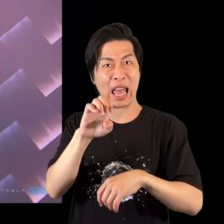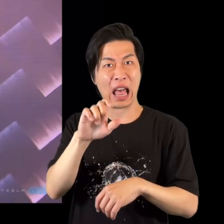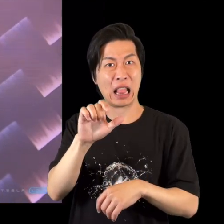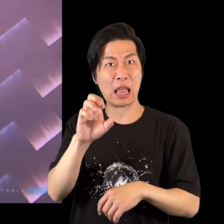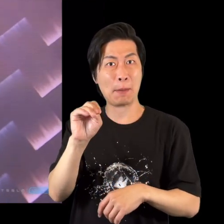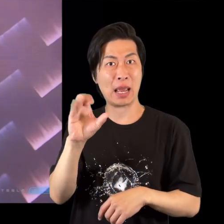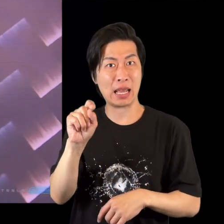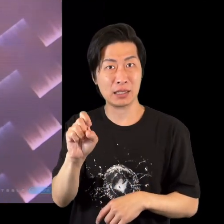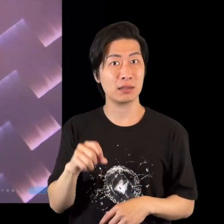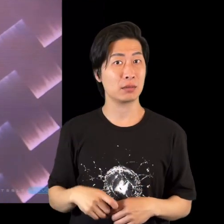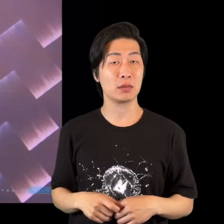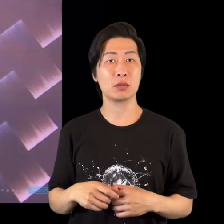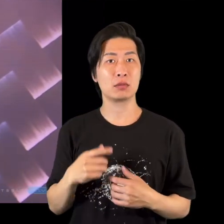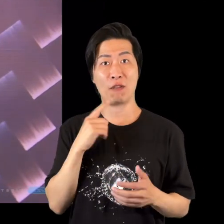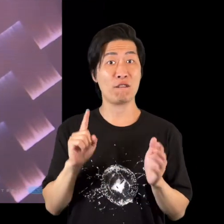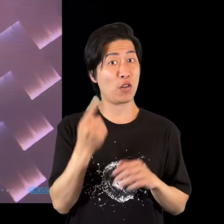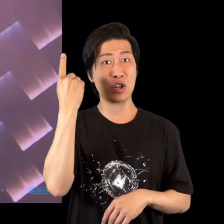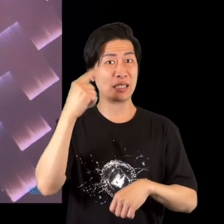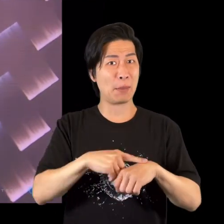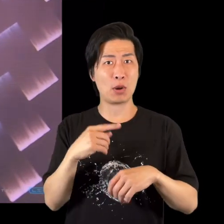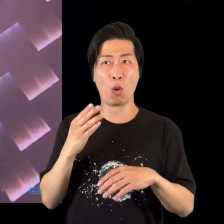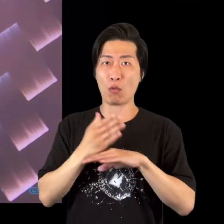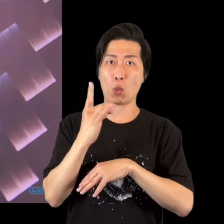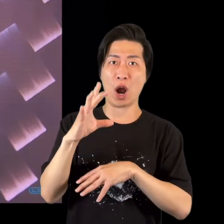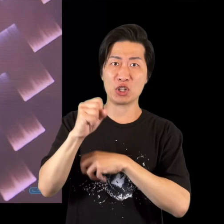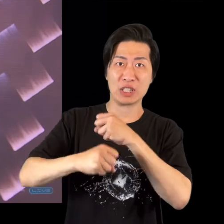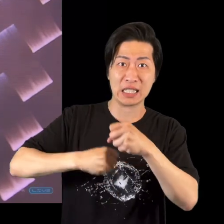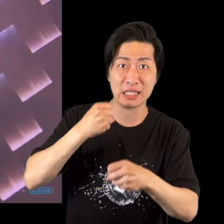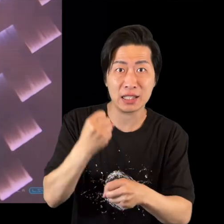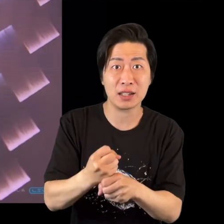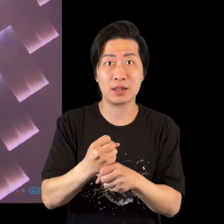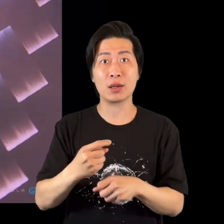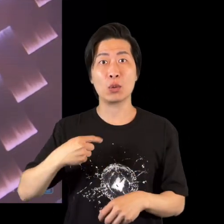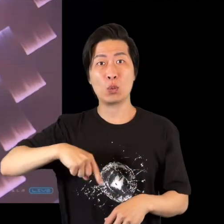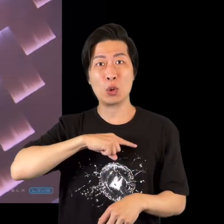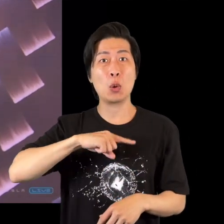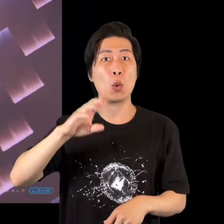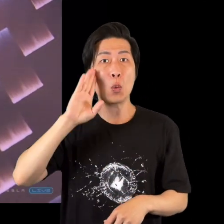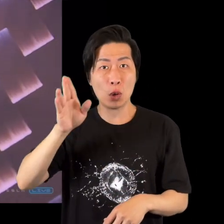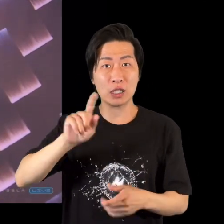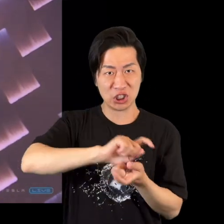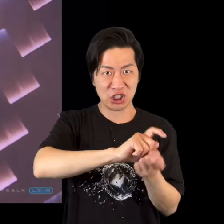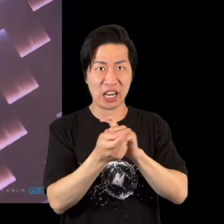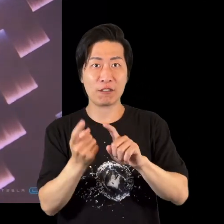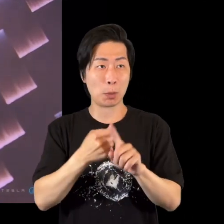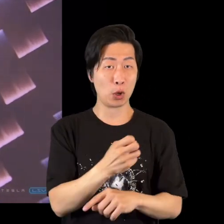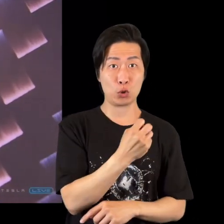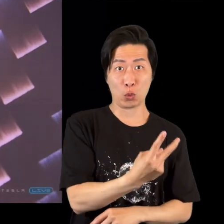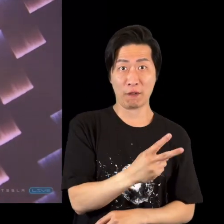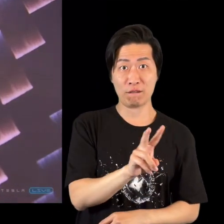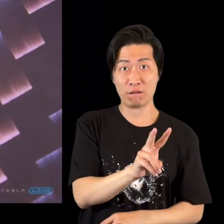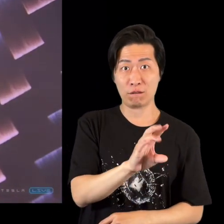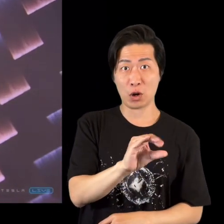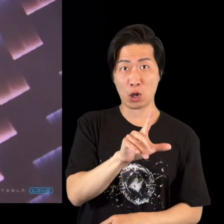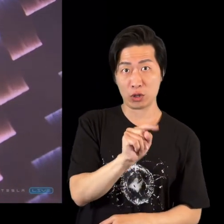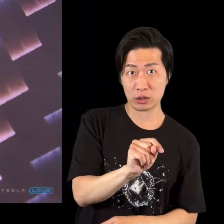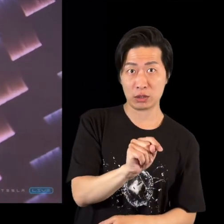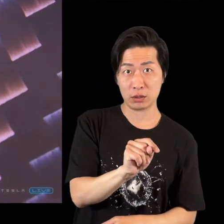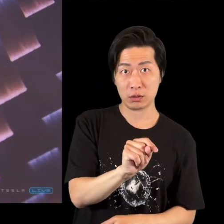actually going to change from a 12-volt voltage of, outside of the drivetrain to a